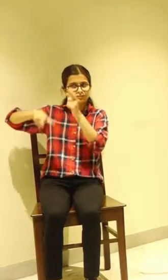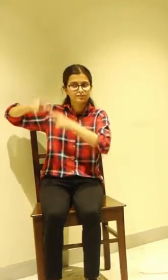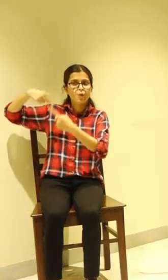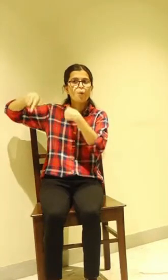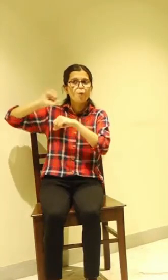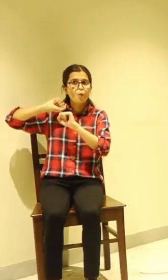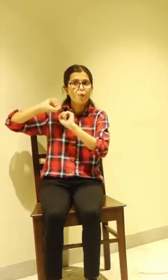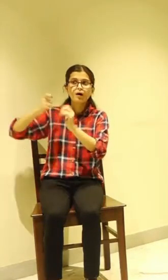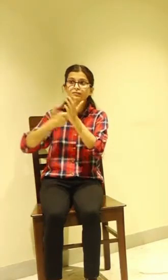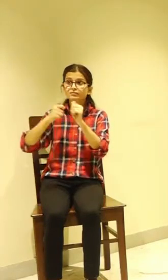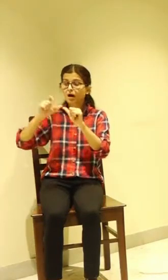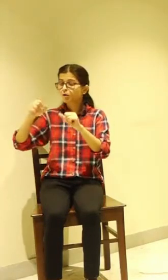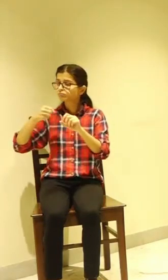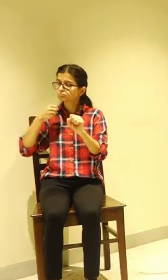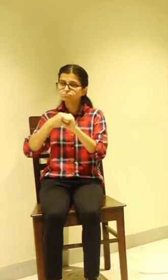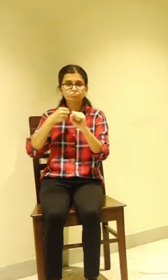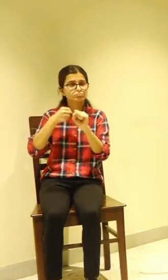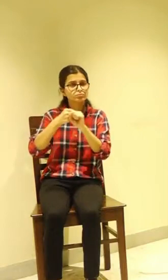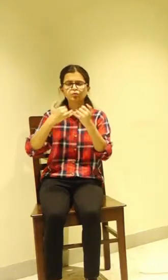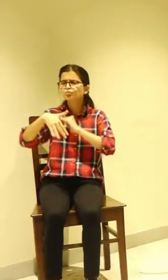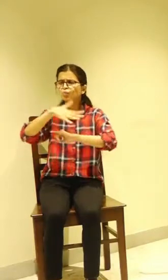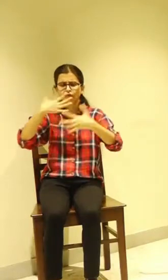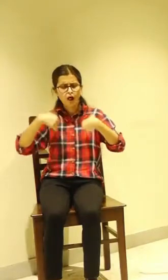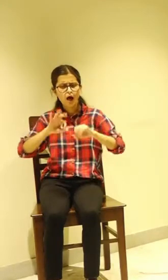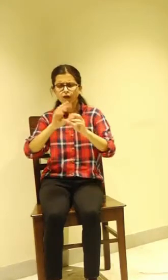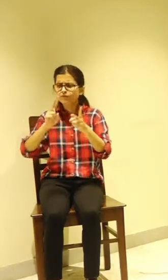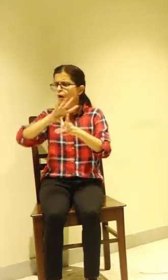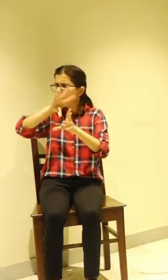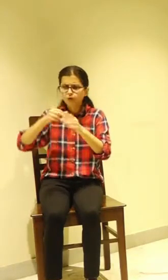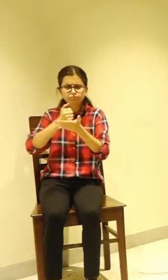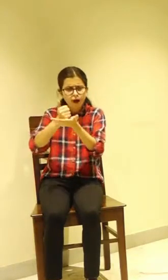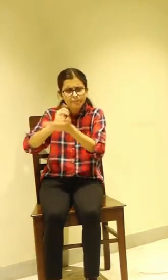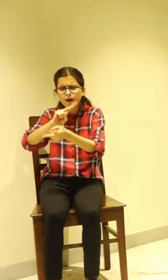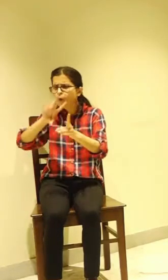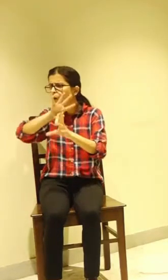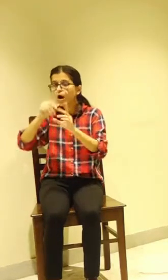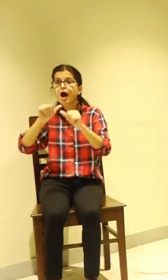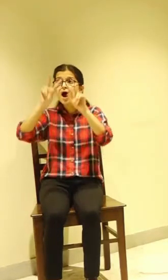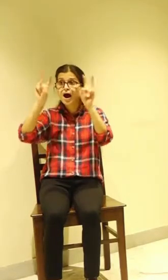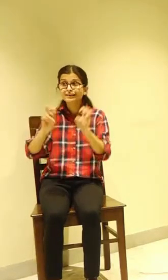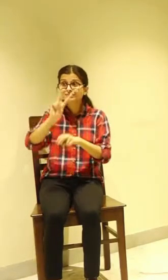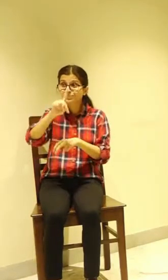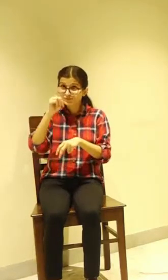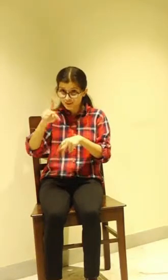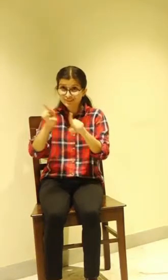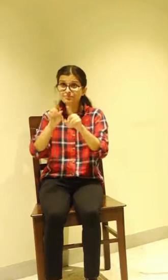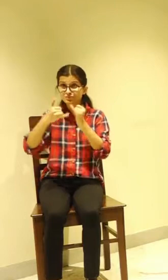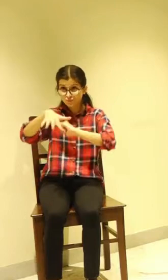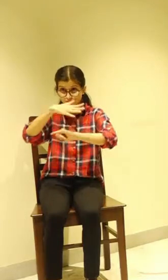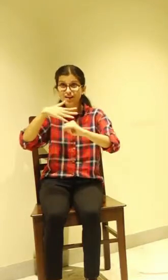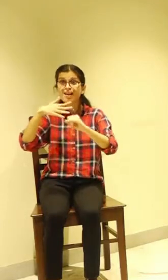where rather than striking down social welfare laws, not only was Article 21 used to uphold social welfare laws,